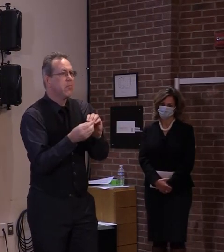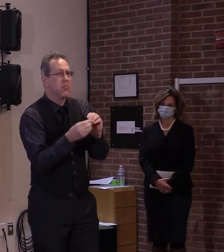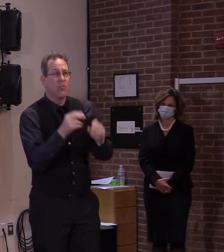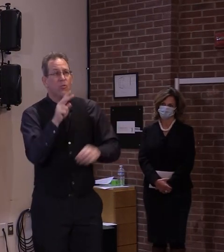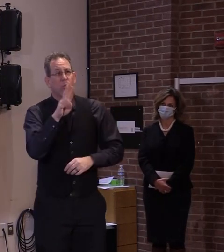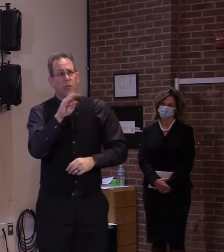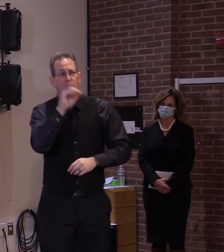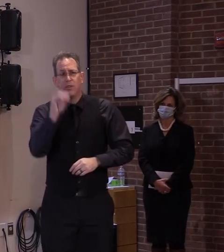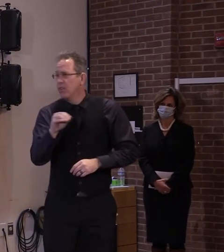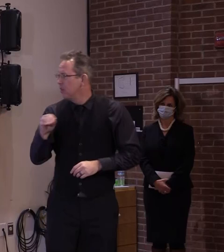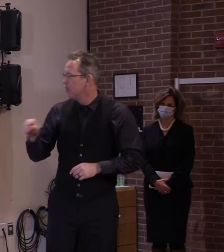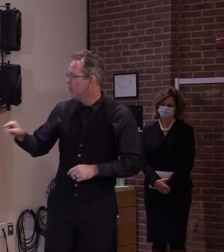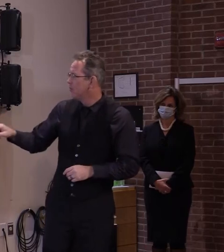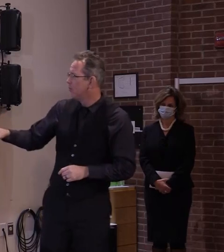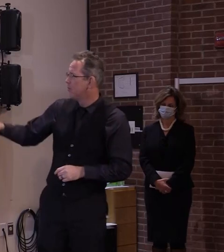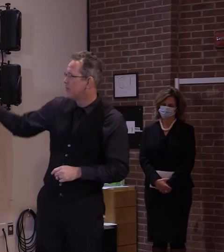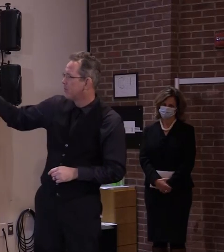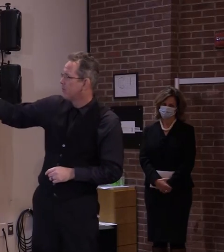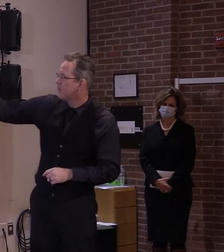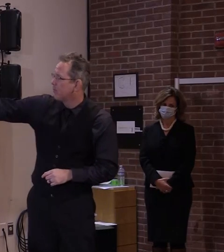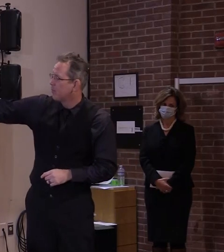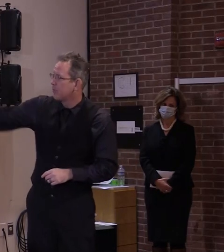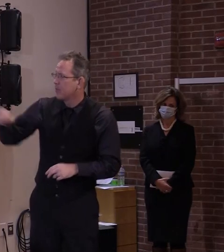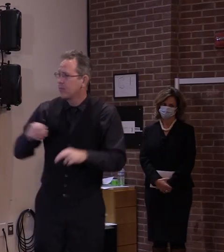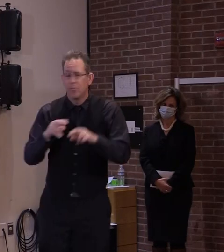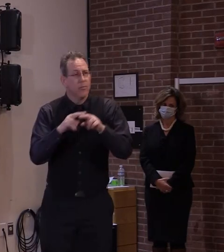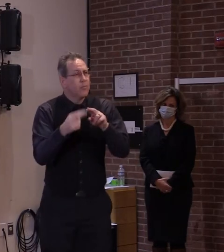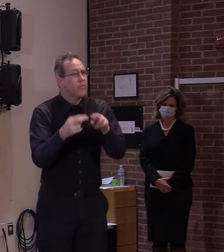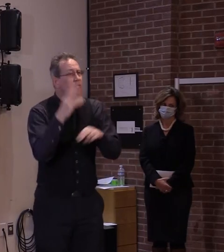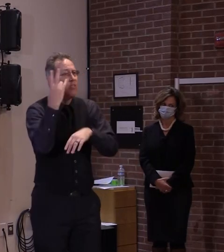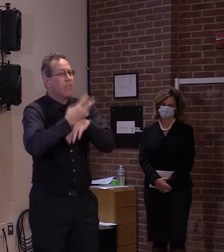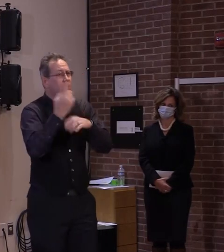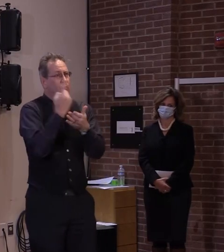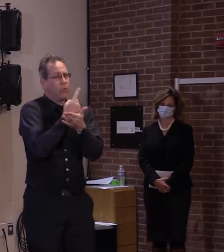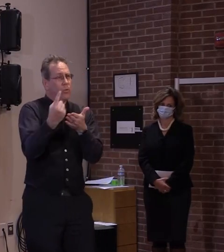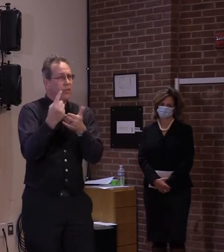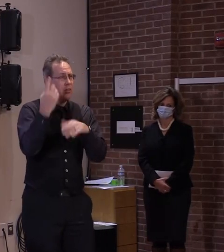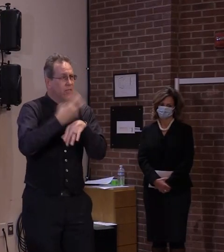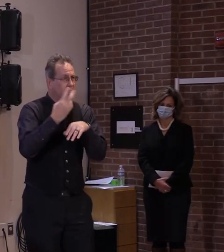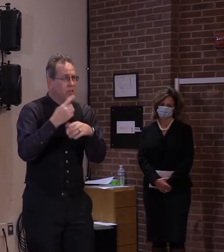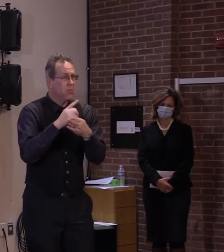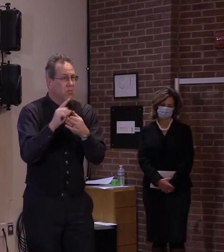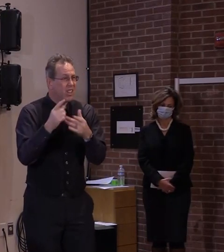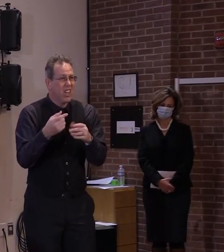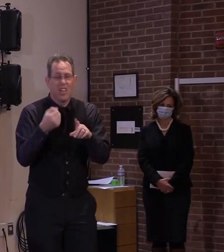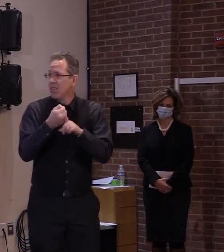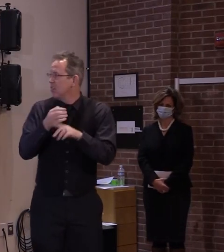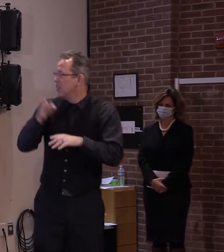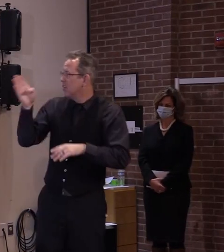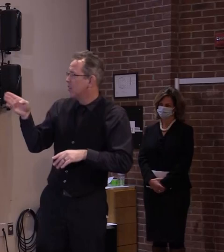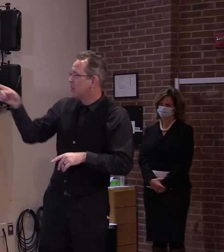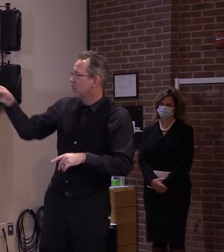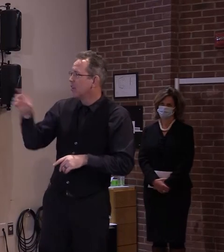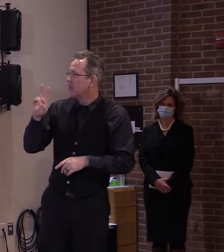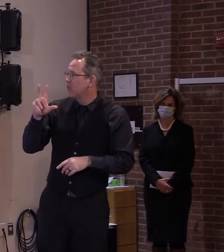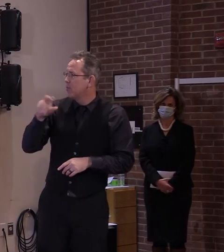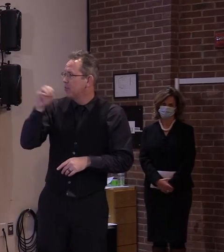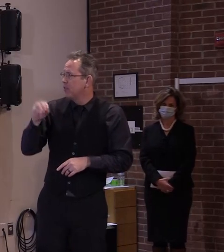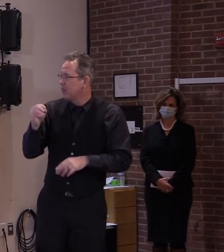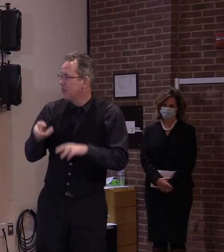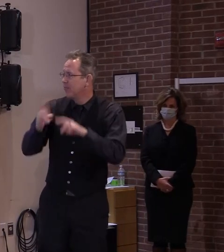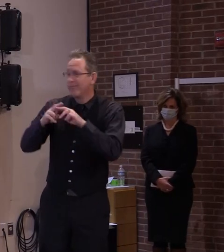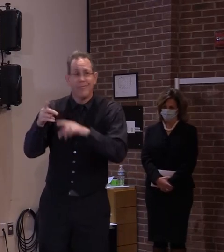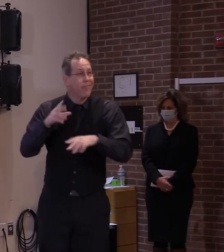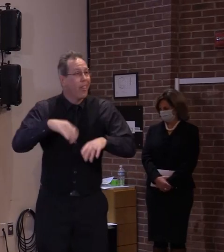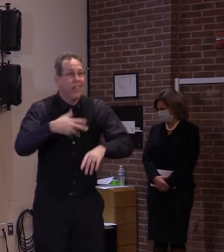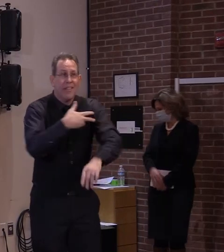About 73% of those in the hospital are among those that are not fully vaccinated. And on the ICU side, you'll see 16% decline this